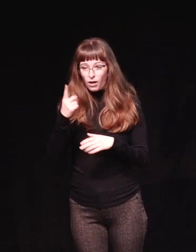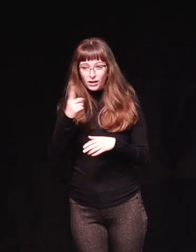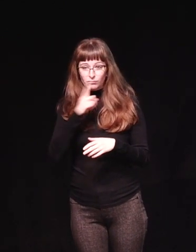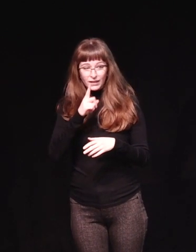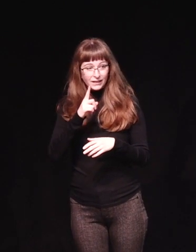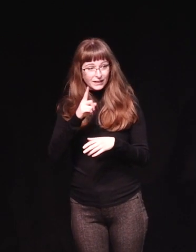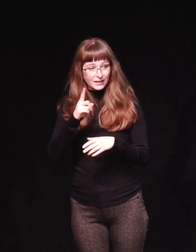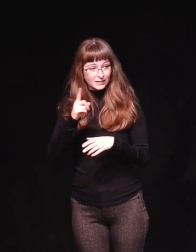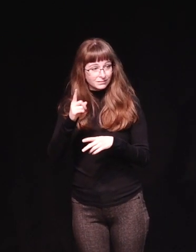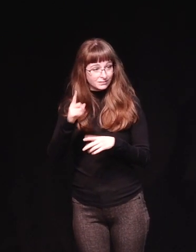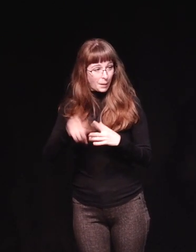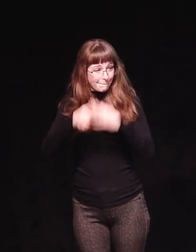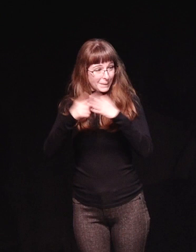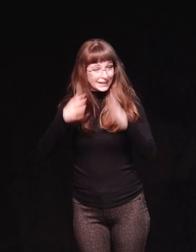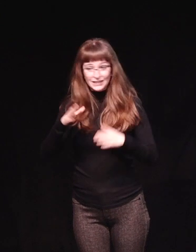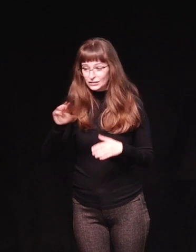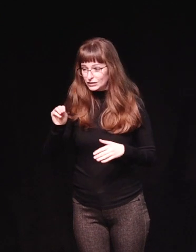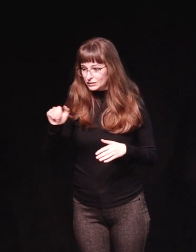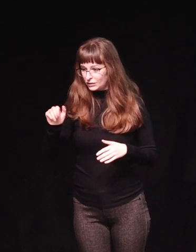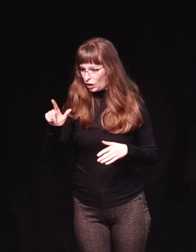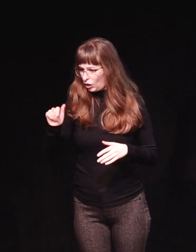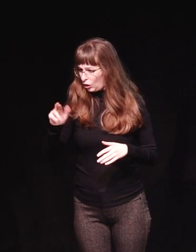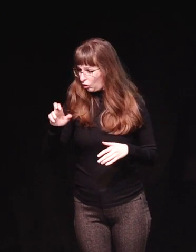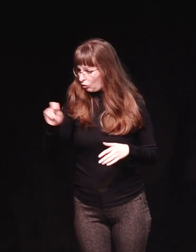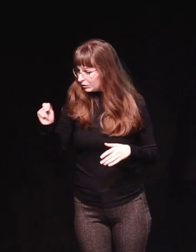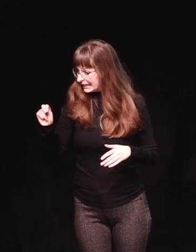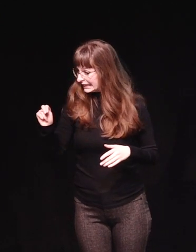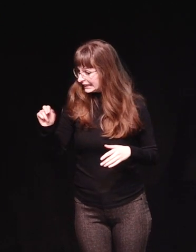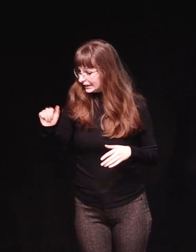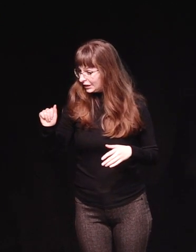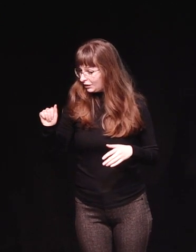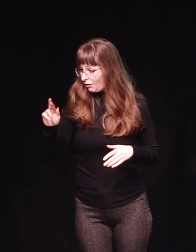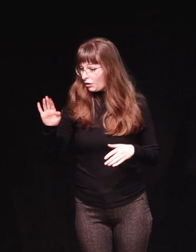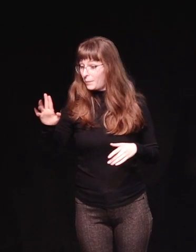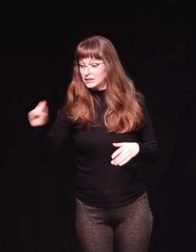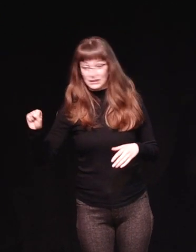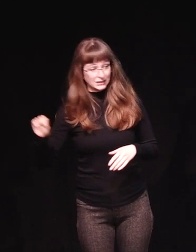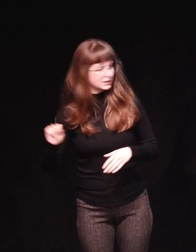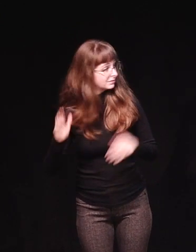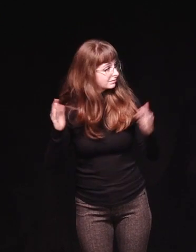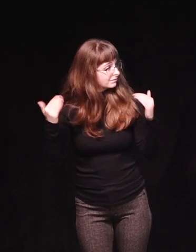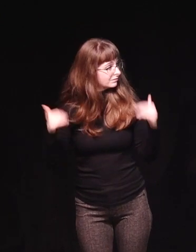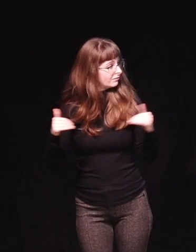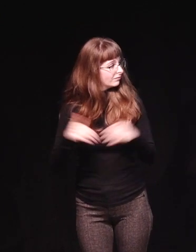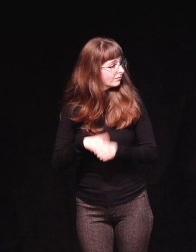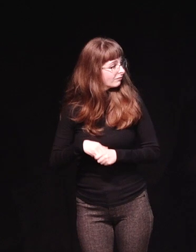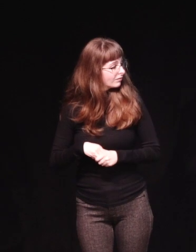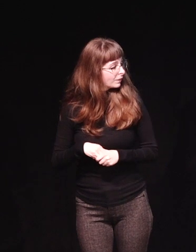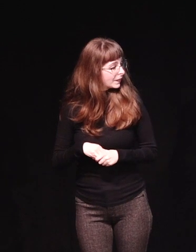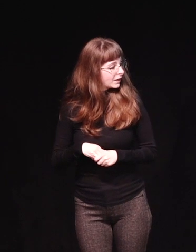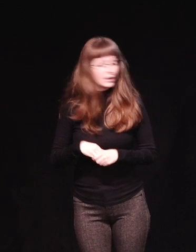Lorene Arbus. Are you still here, Lorene? Lorene's up there. Instrumental in moving the needle